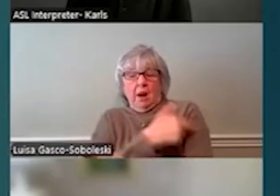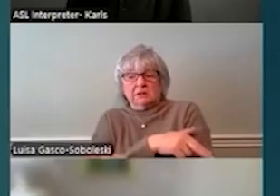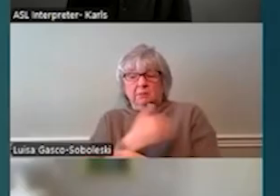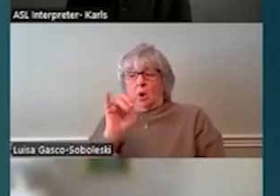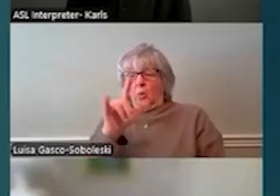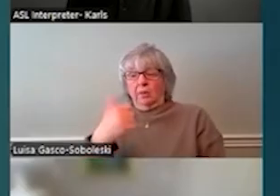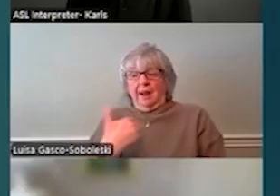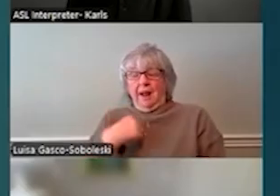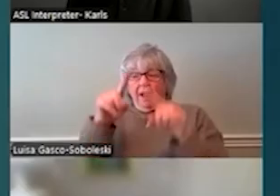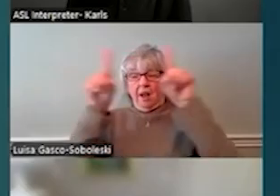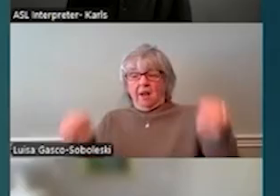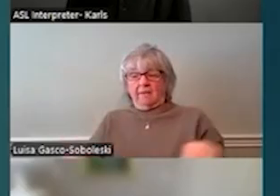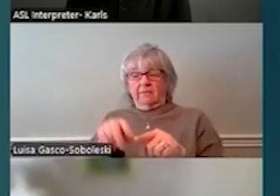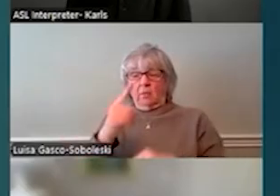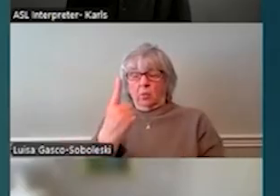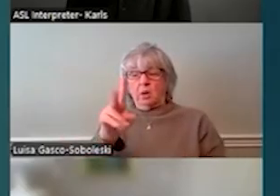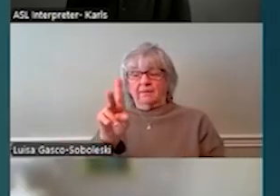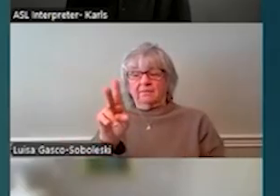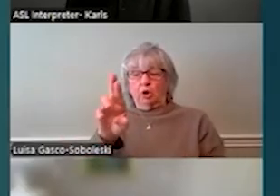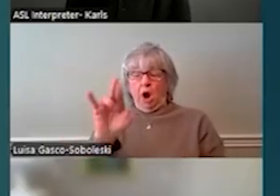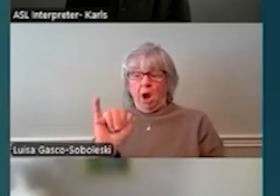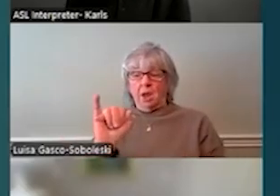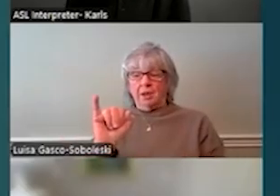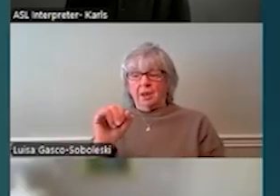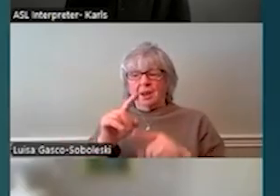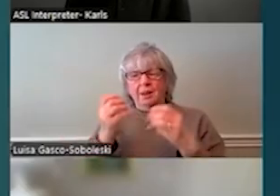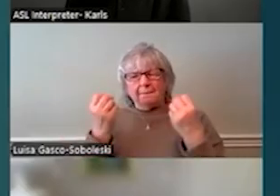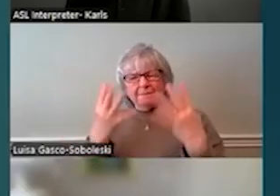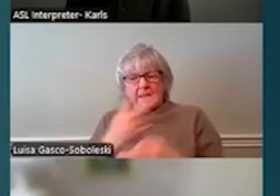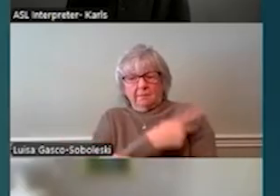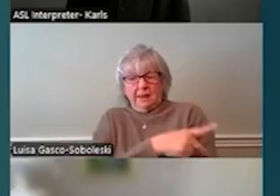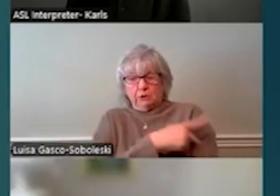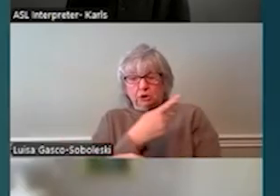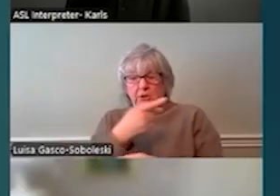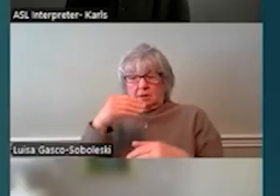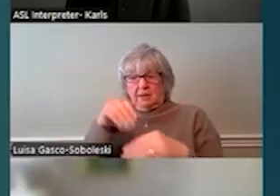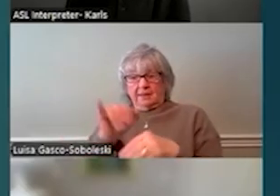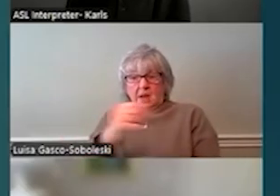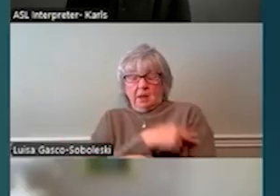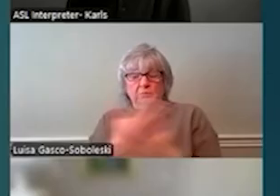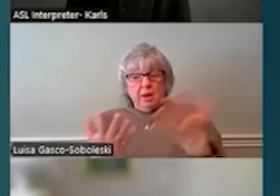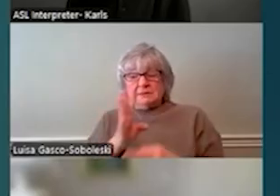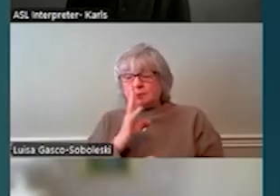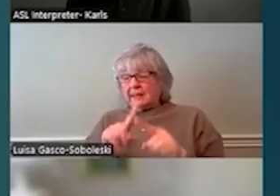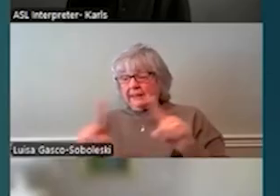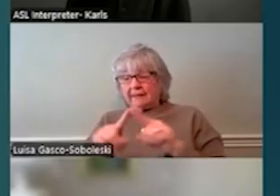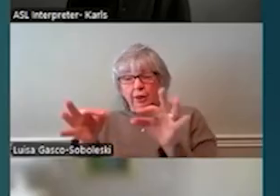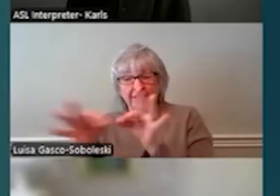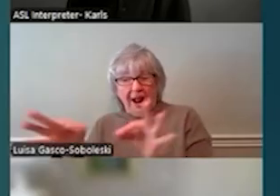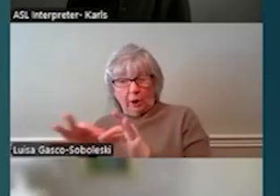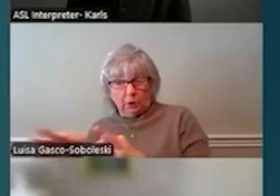have strong Wi-Fi to be able to have a good connection with the interpreters. Some hospitals also only have one VRI